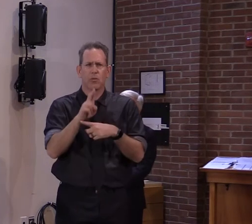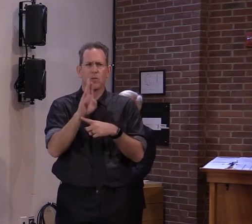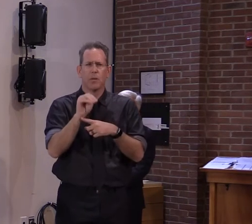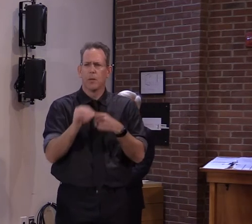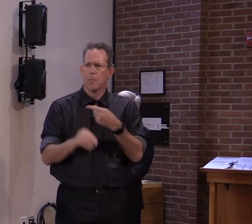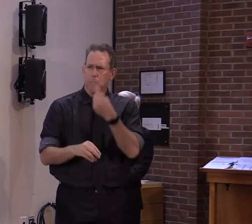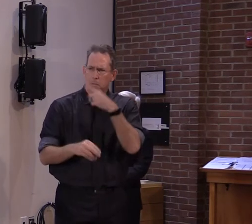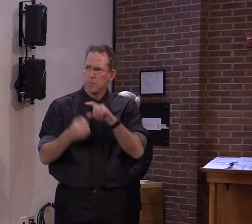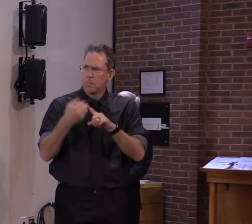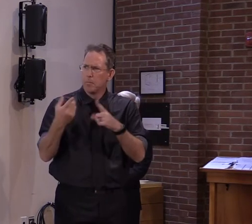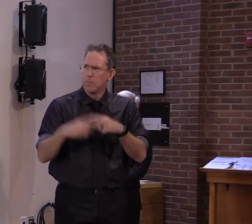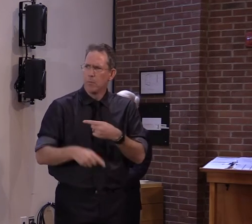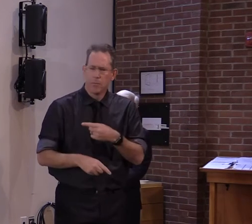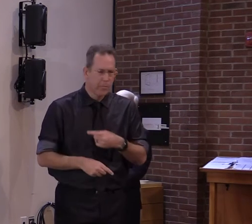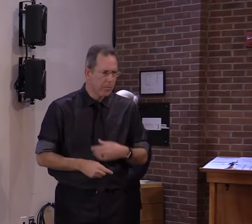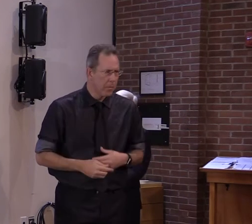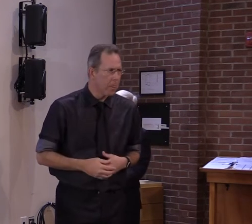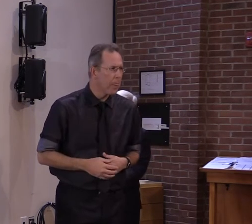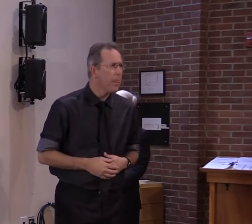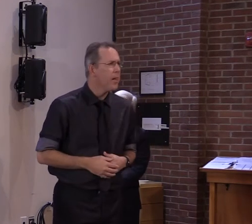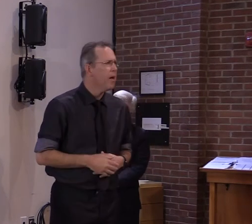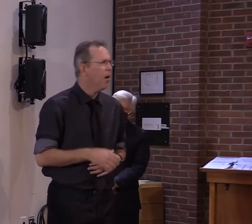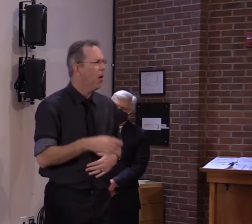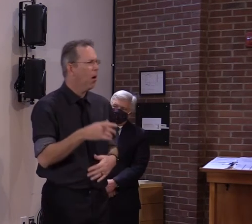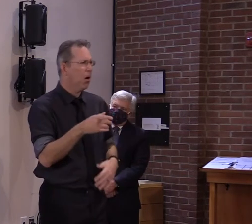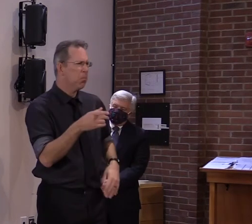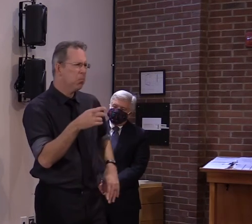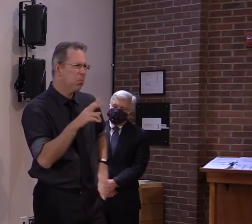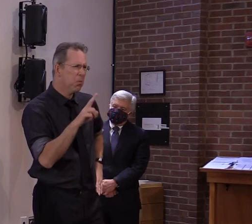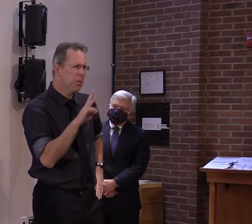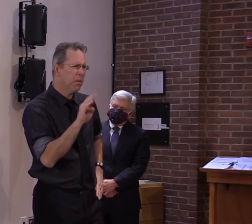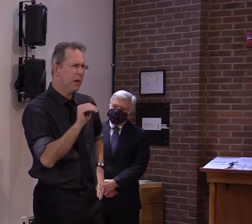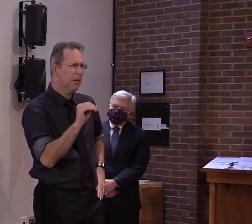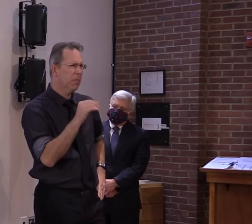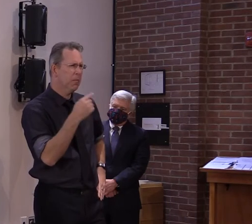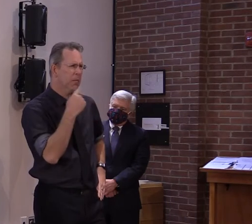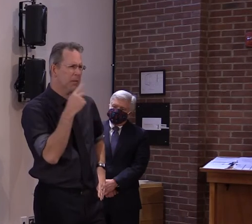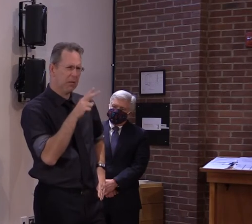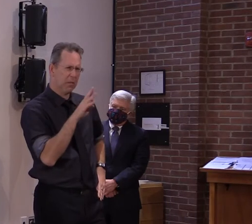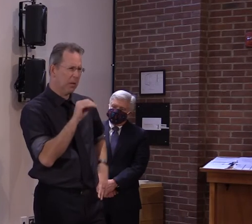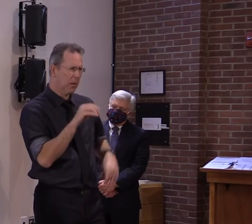When you use the word UVM outbreak, what exactly are you referring to?